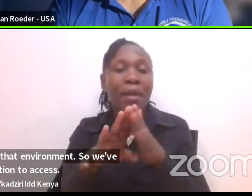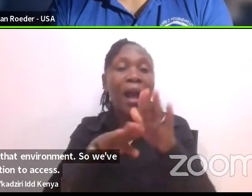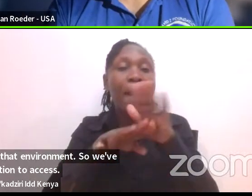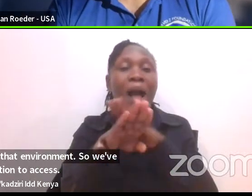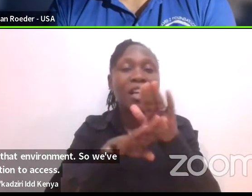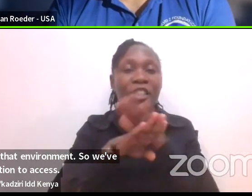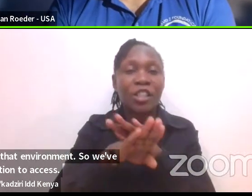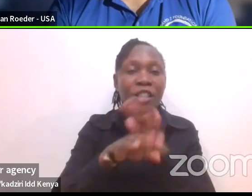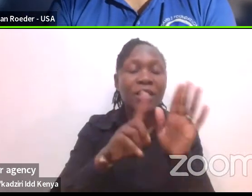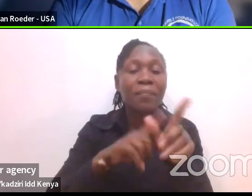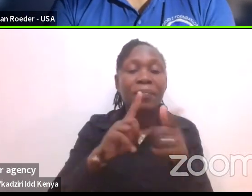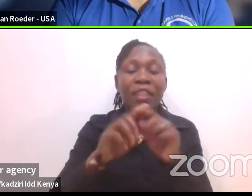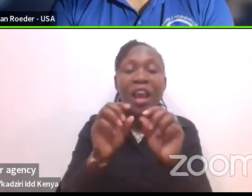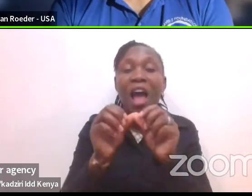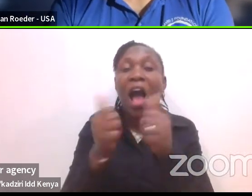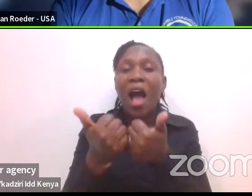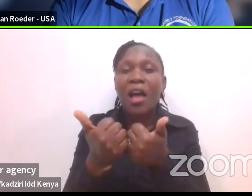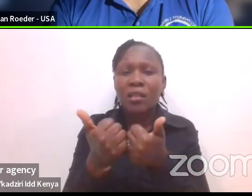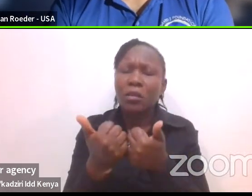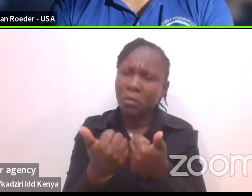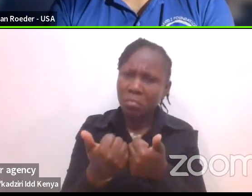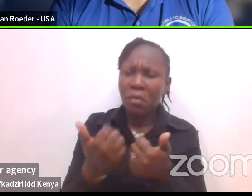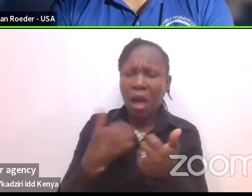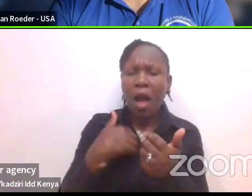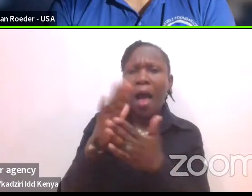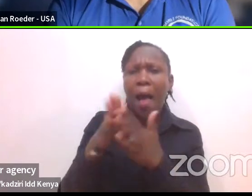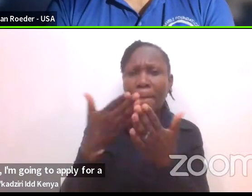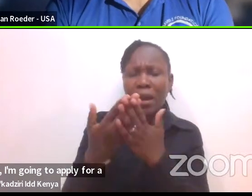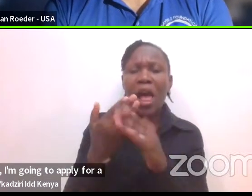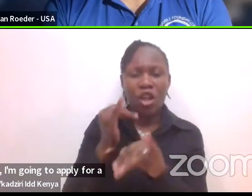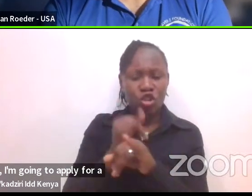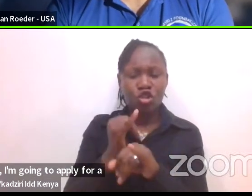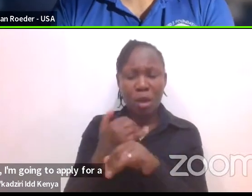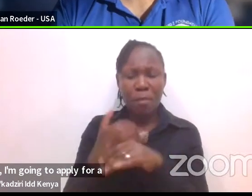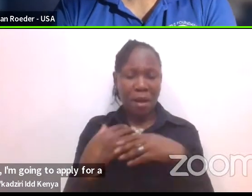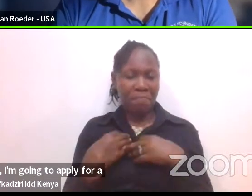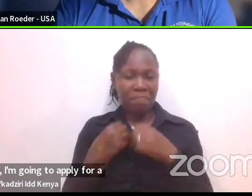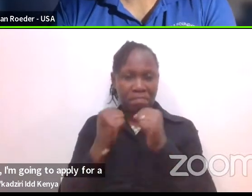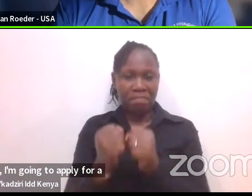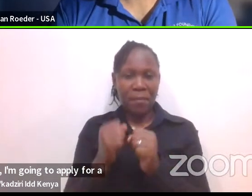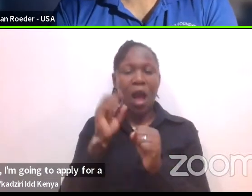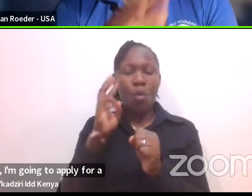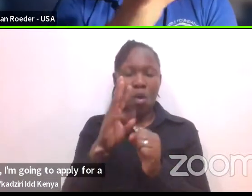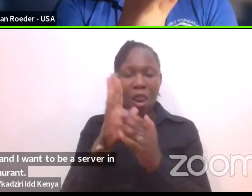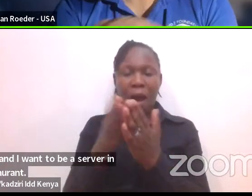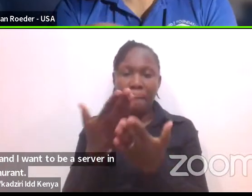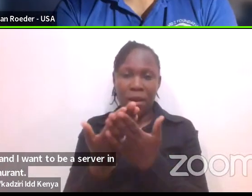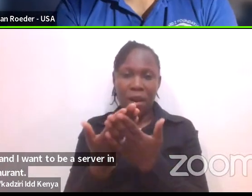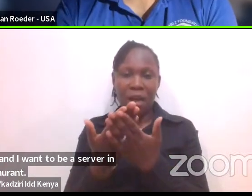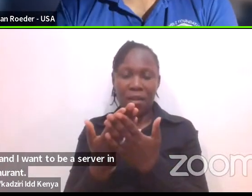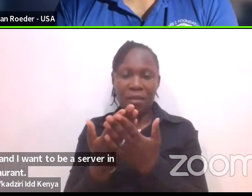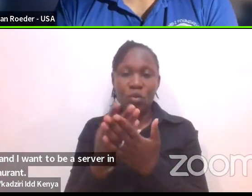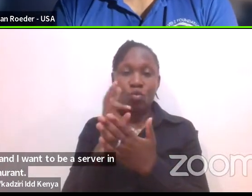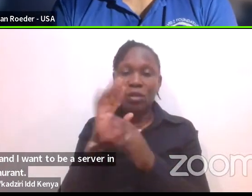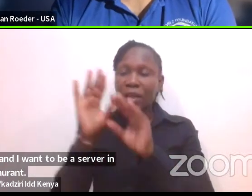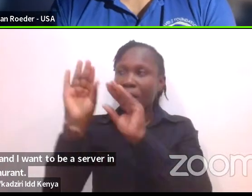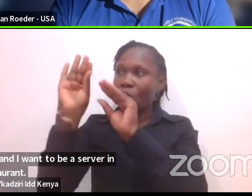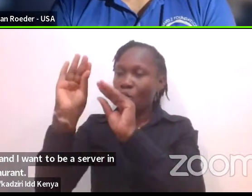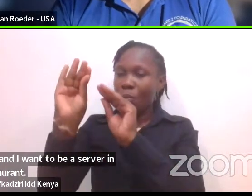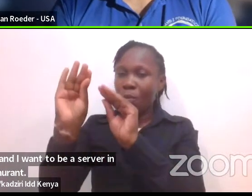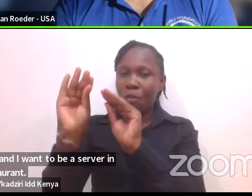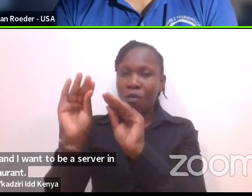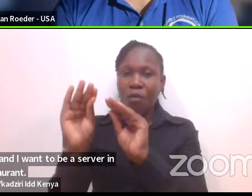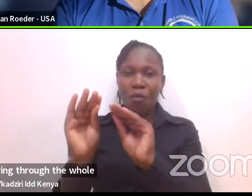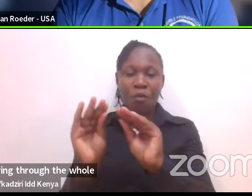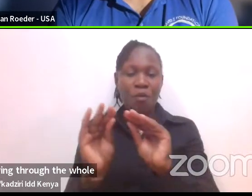I'm going to apply for a job. I have enough confidence and I want to be a server in this restaurant. So that's, just kind of moving through the whole process.